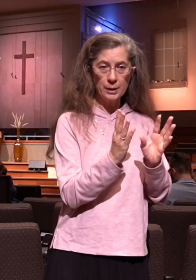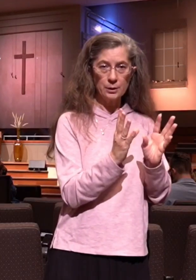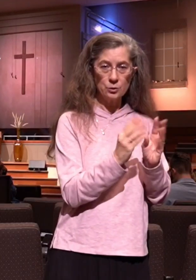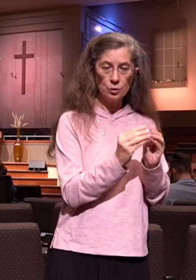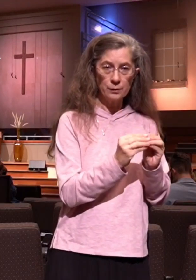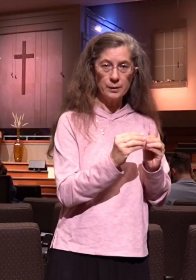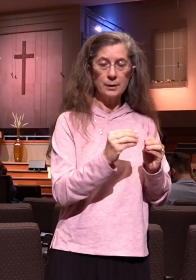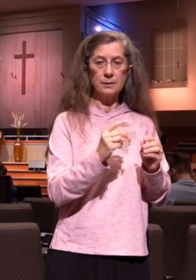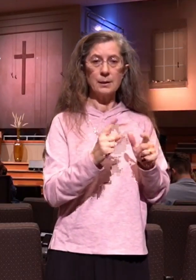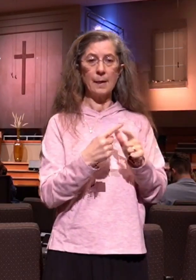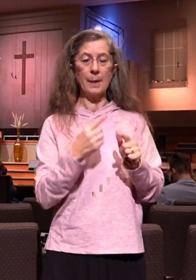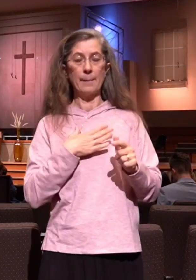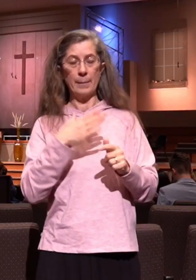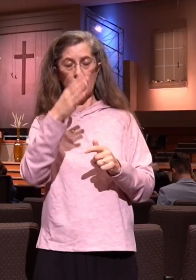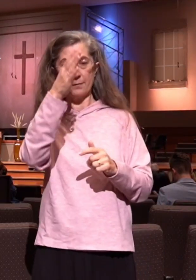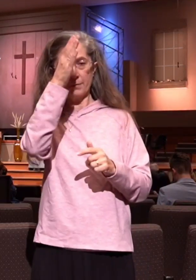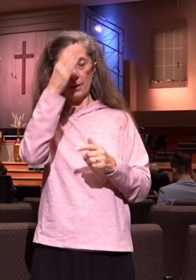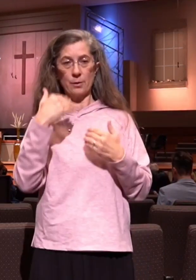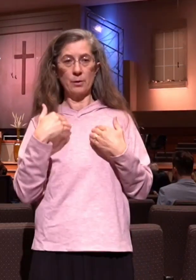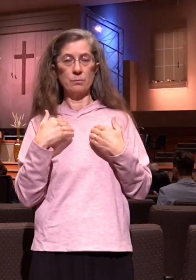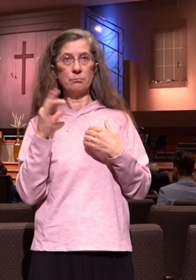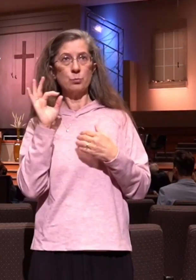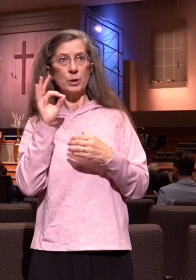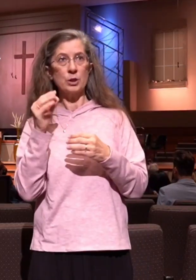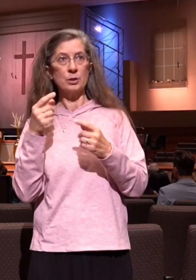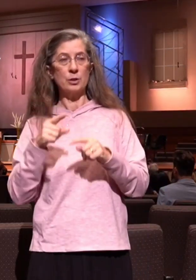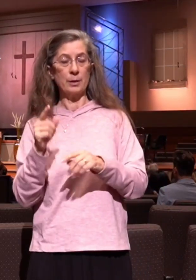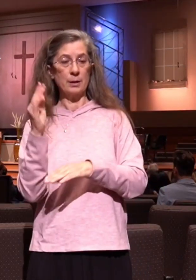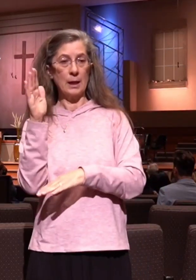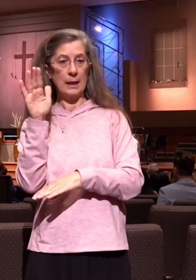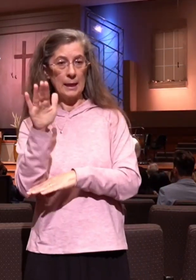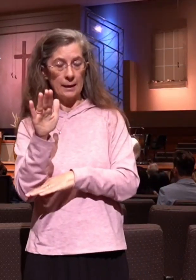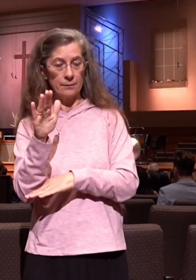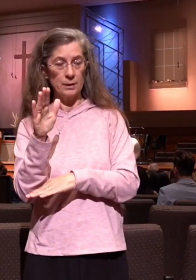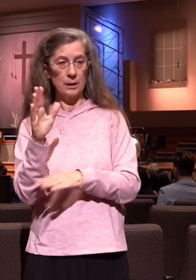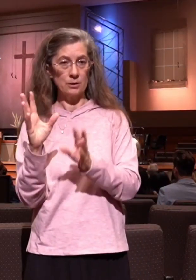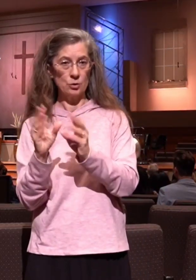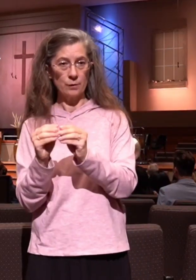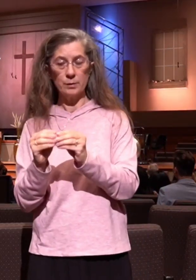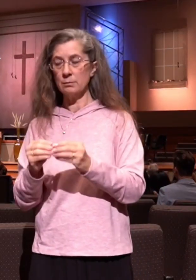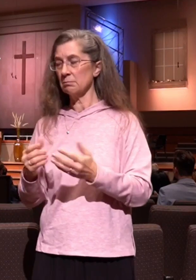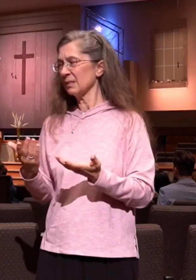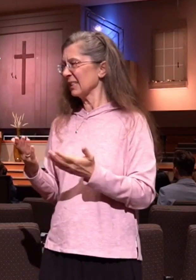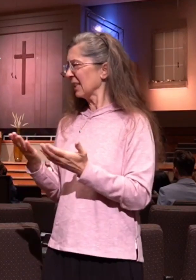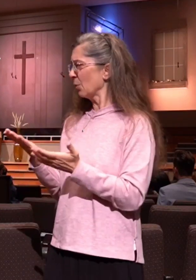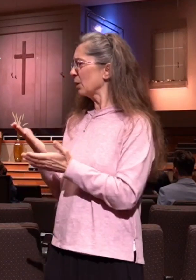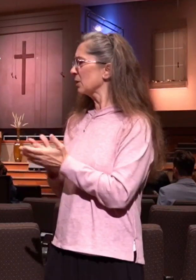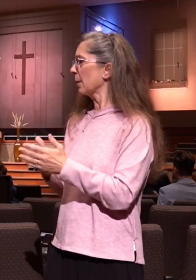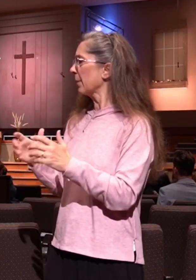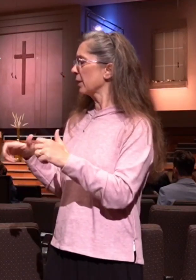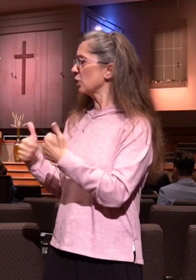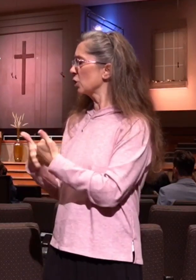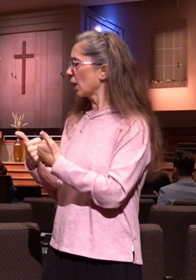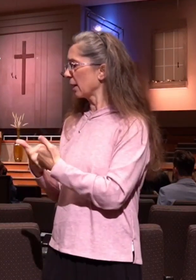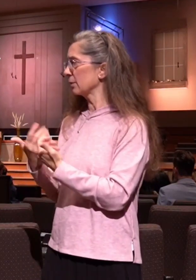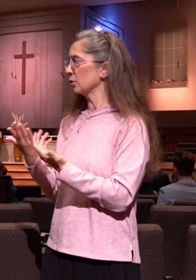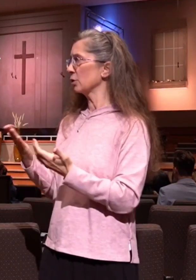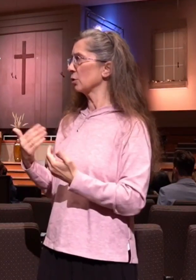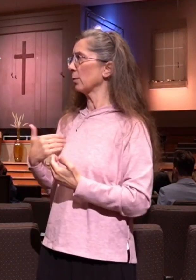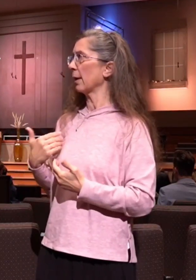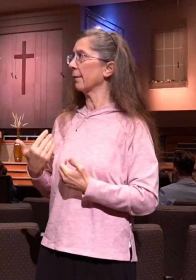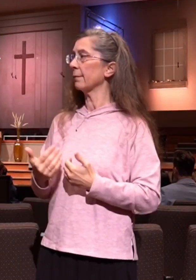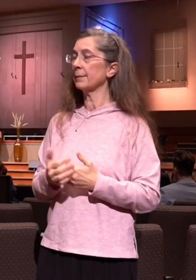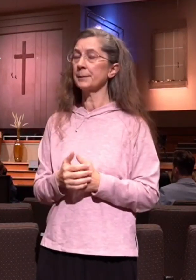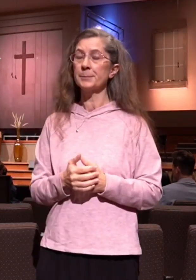other events, and my father normally runs the PM service. That's awesome. What, in a nutshell, what are some of the challenges that you guys face ministering in